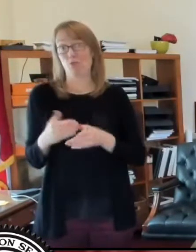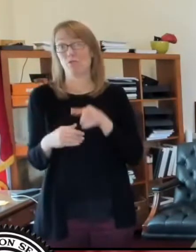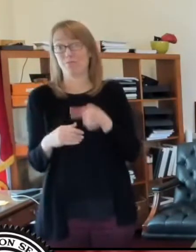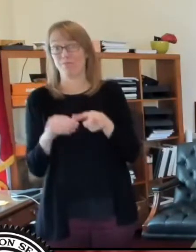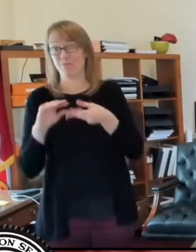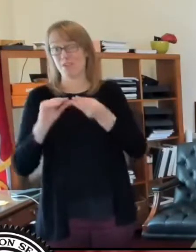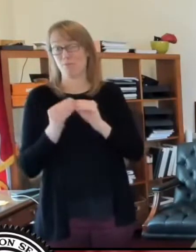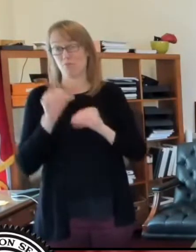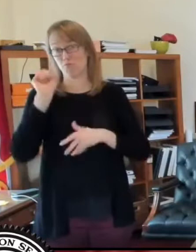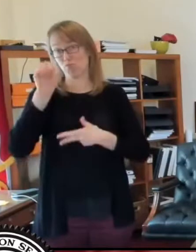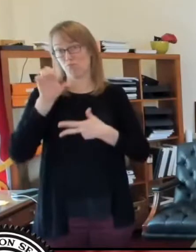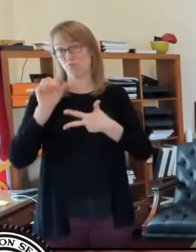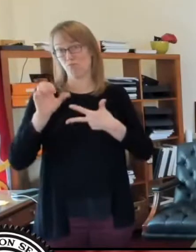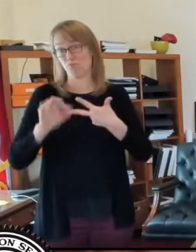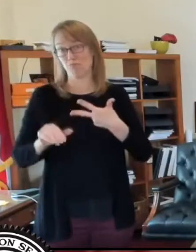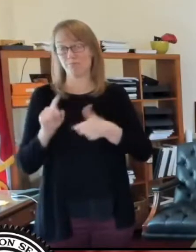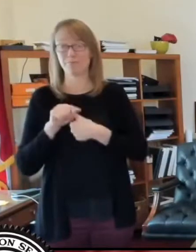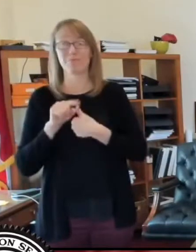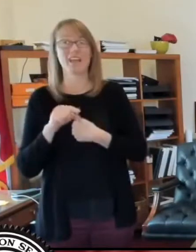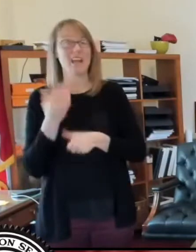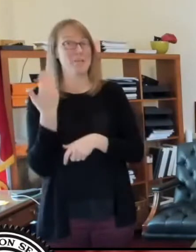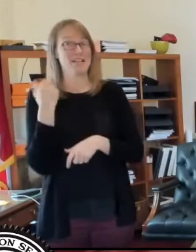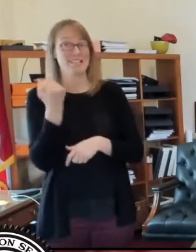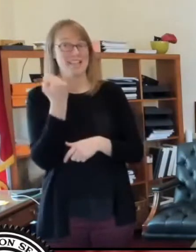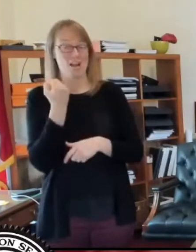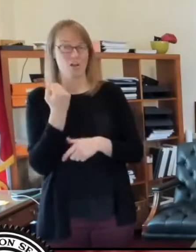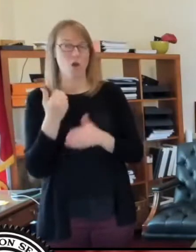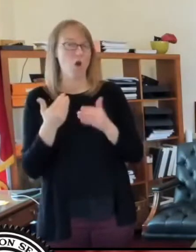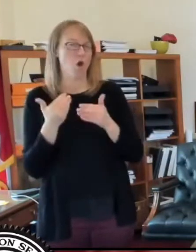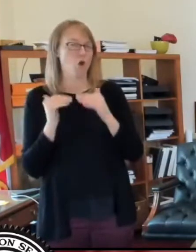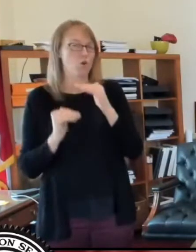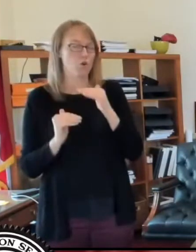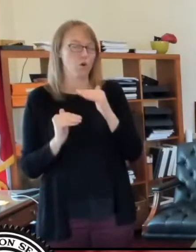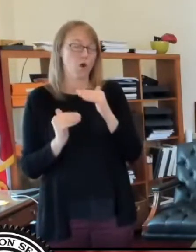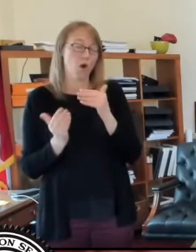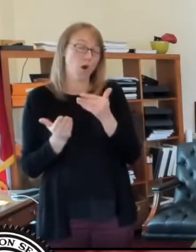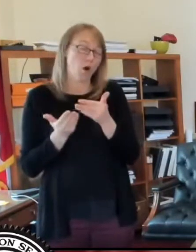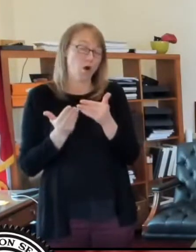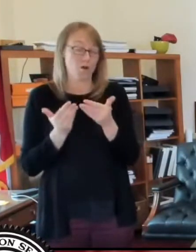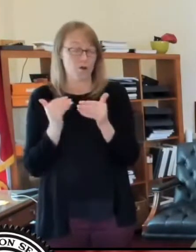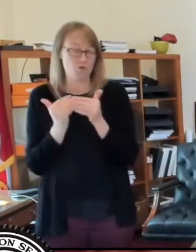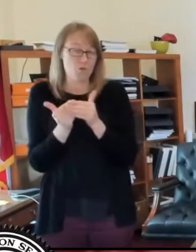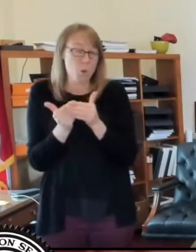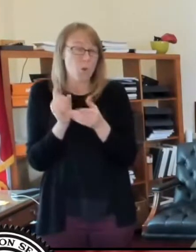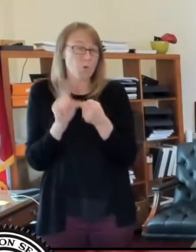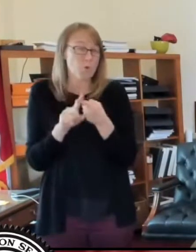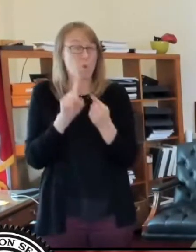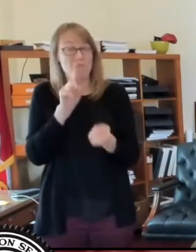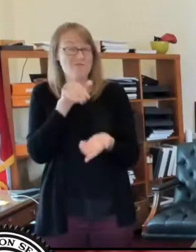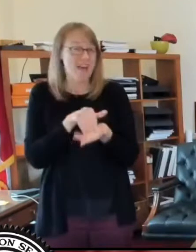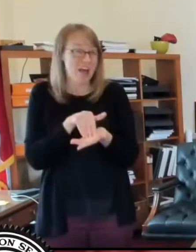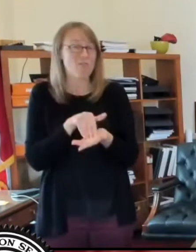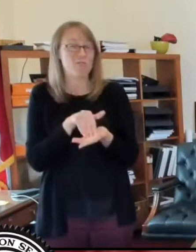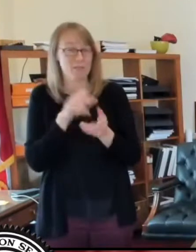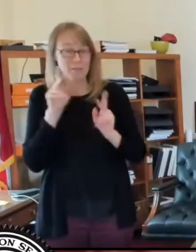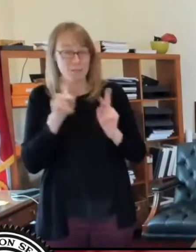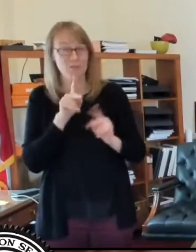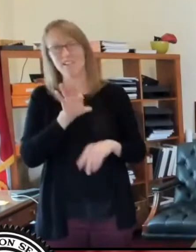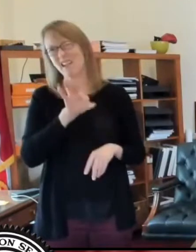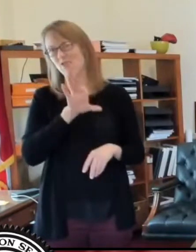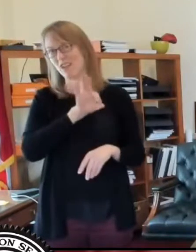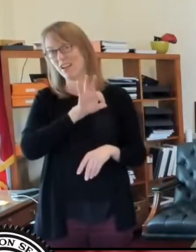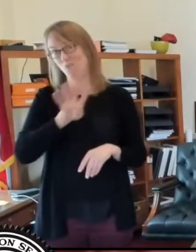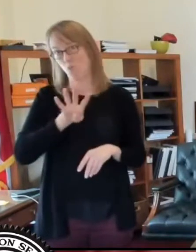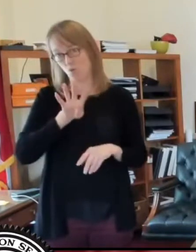from Saturday. There were almost 1,000 people in the hospital, 994 to be exact, and those are in the 4